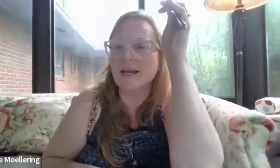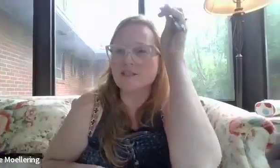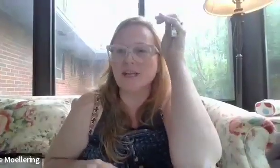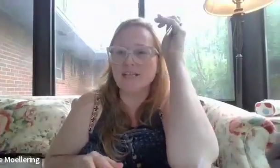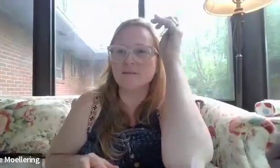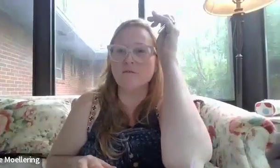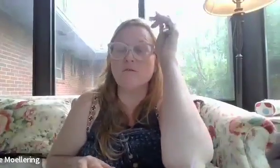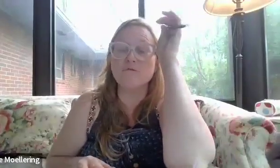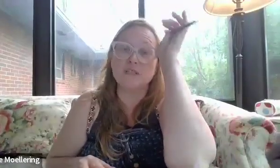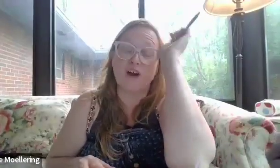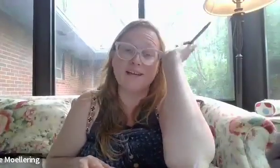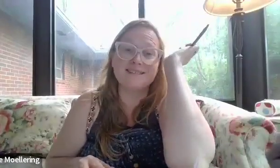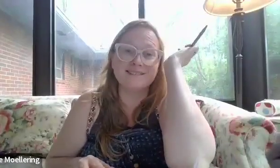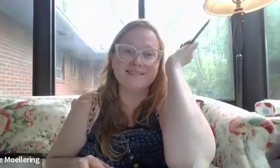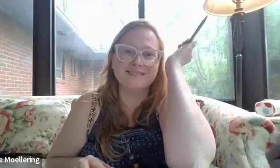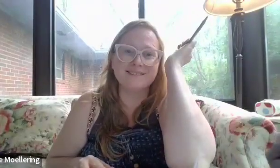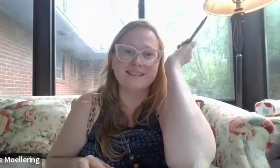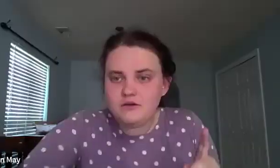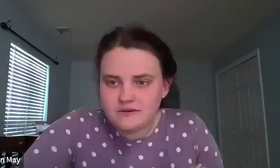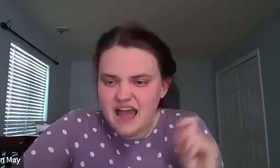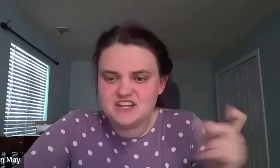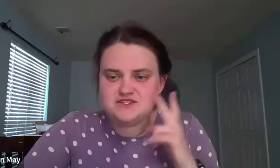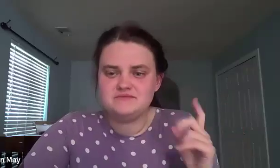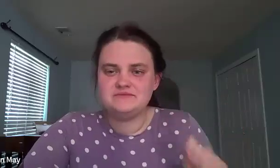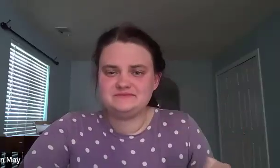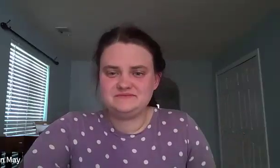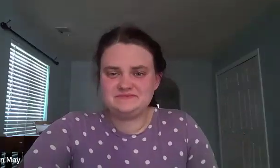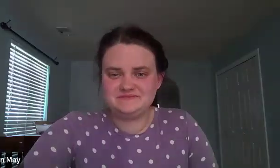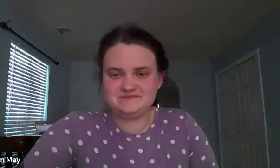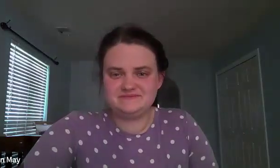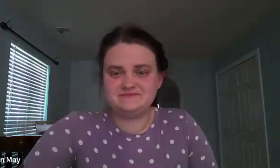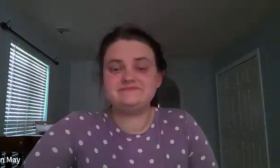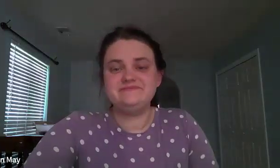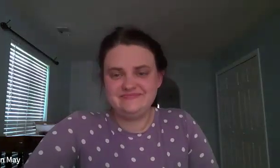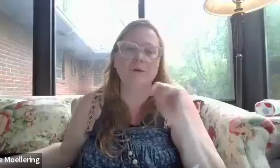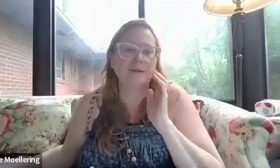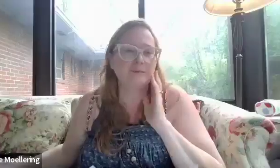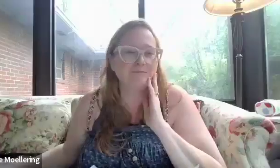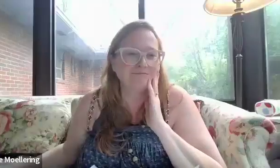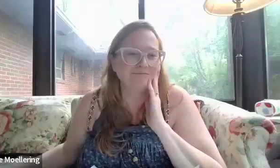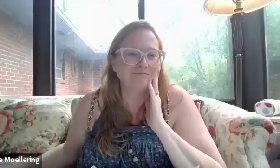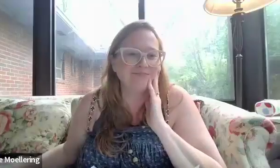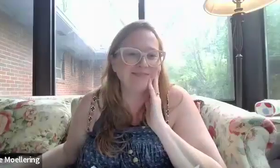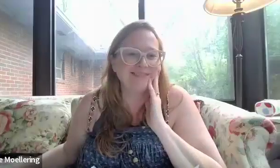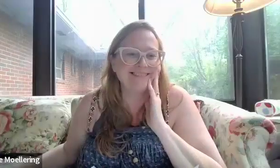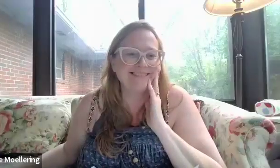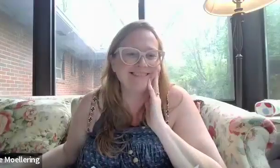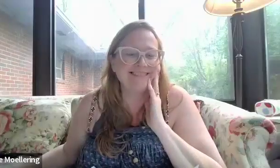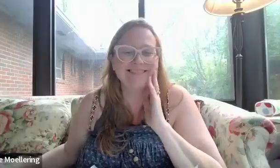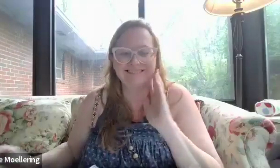Ashley had asked about French fries. Oh, while we were doing potatoes, you know. No, the best part is I too was